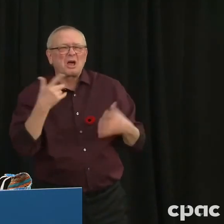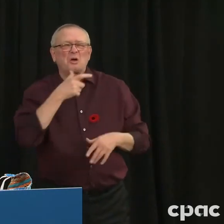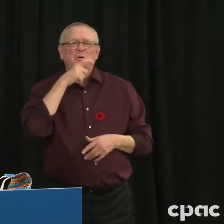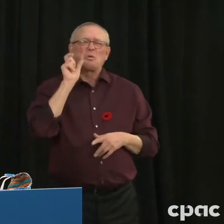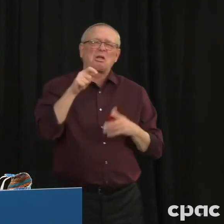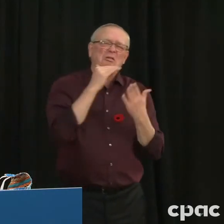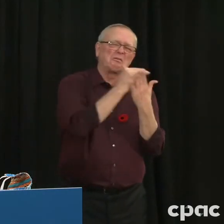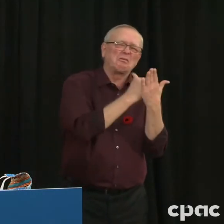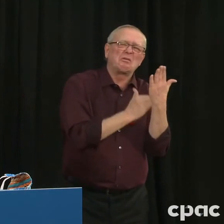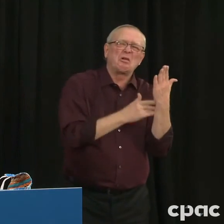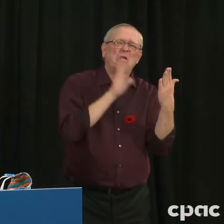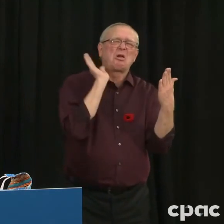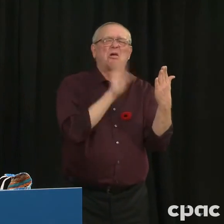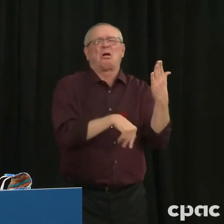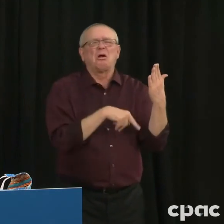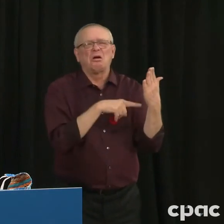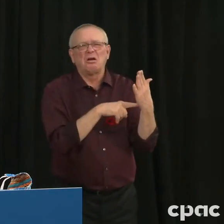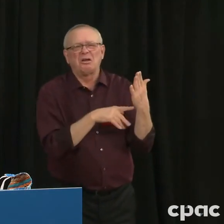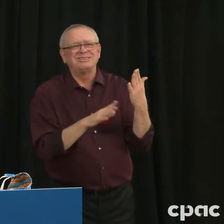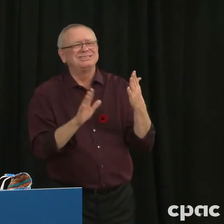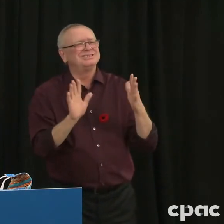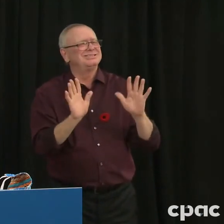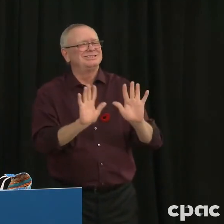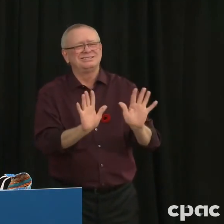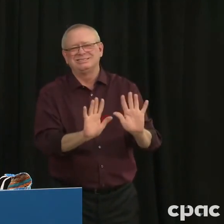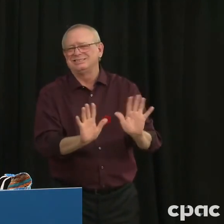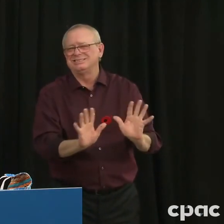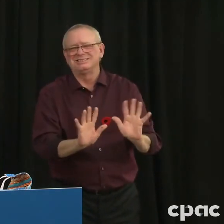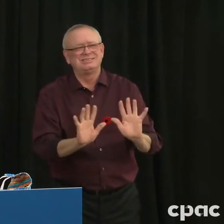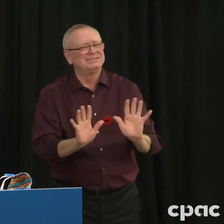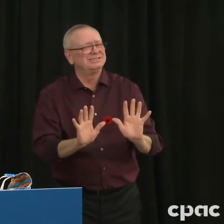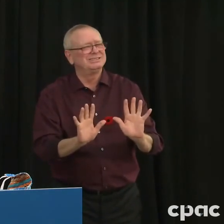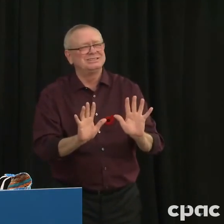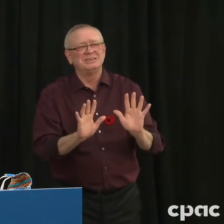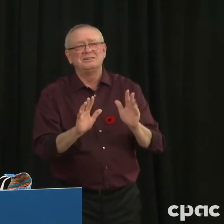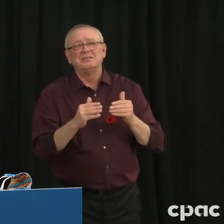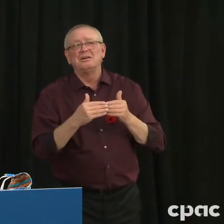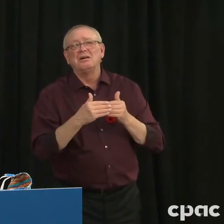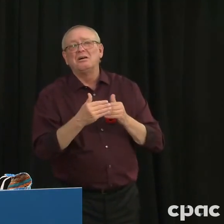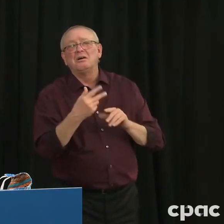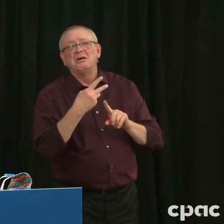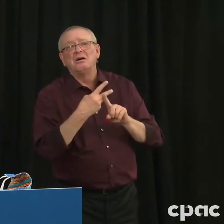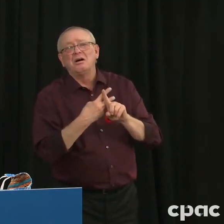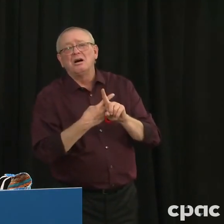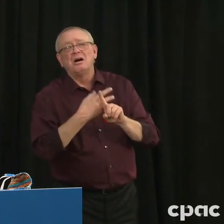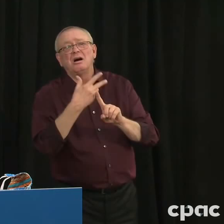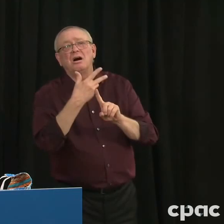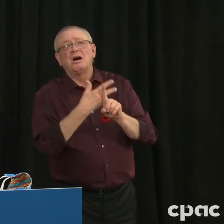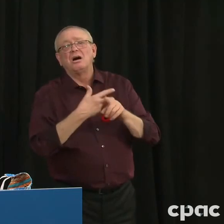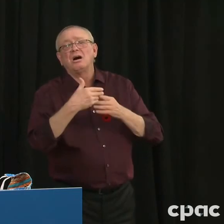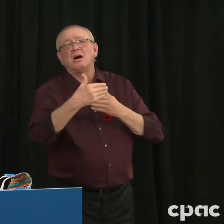seriously, is that a few months within the life cycle of how COVID transmits